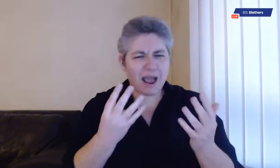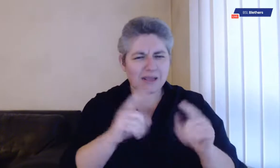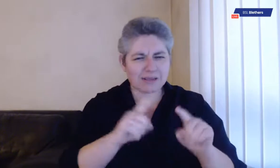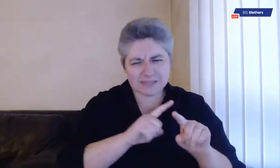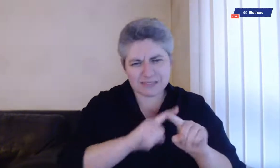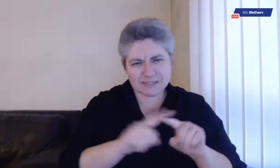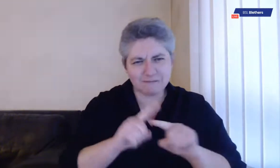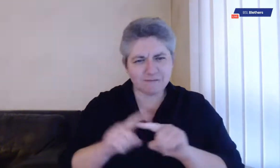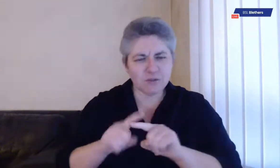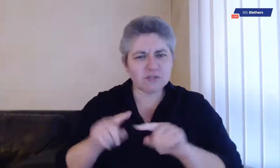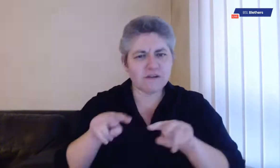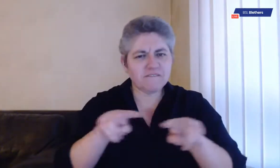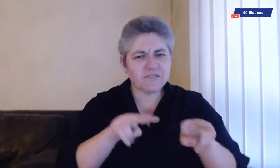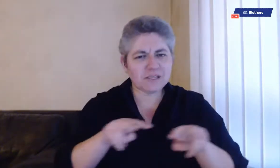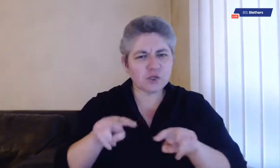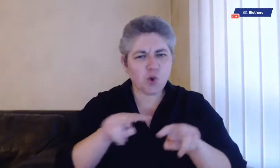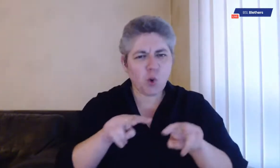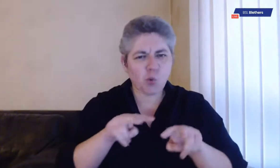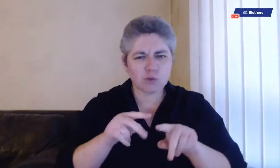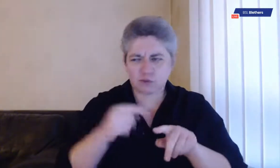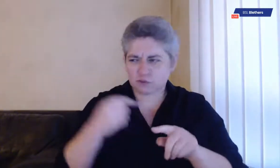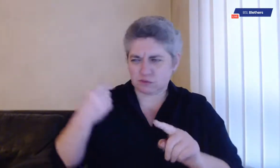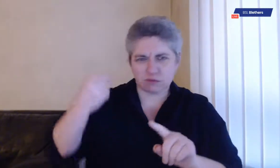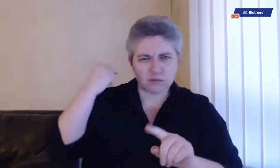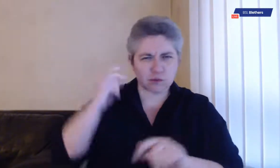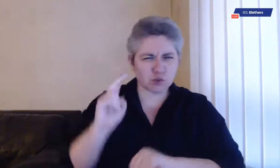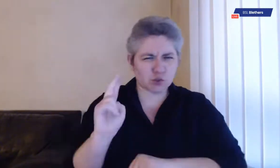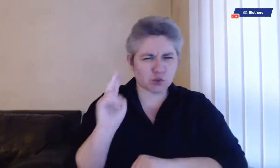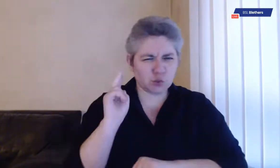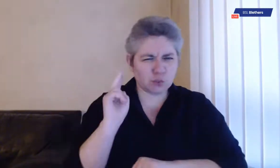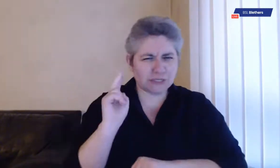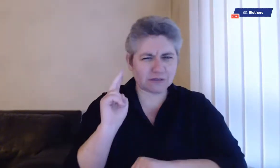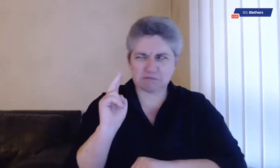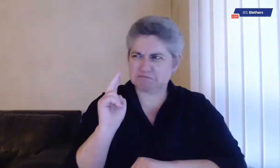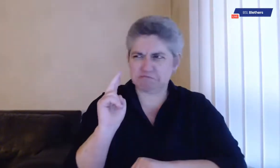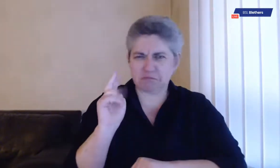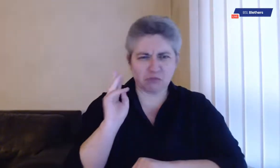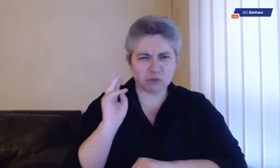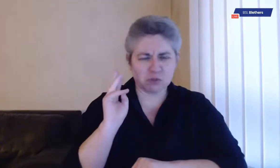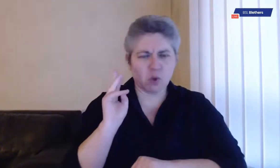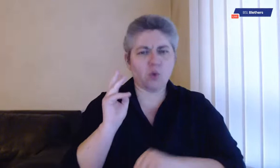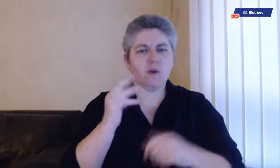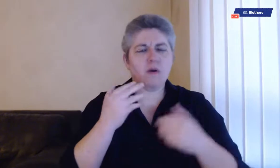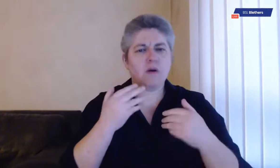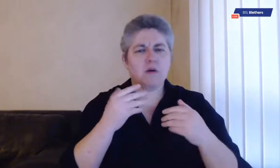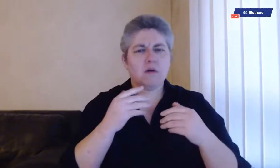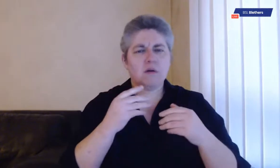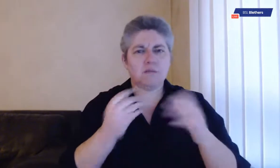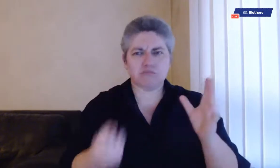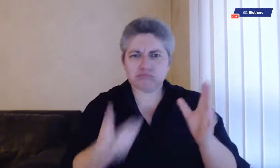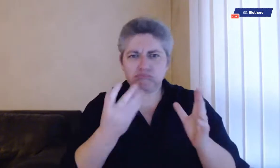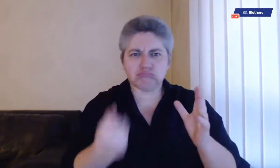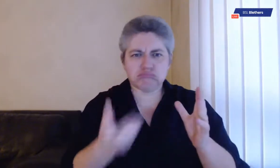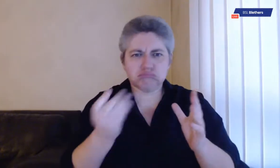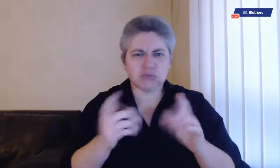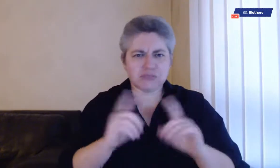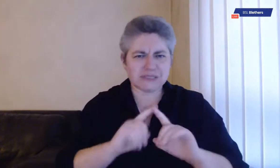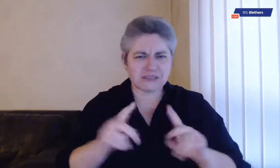has created nine WE videos. Now we've been sending them out over the last couple of weeks.